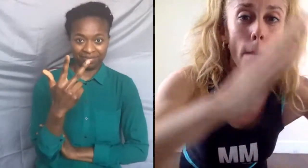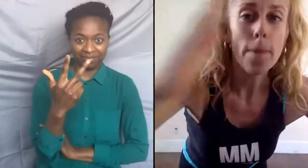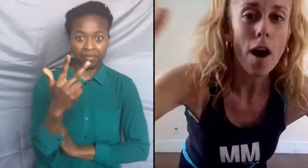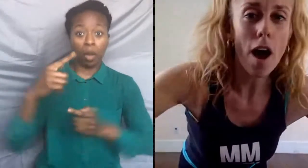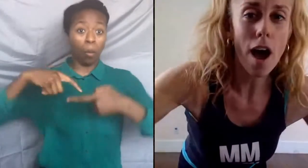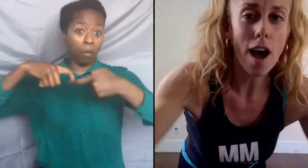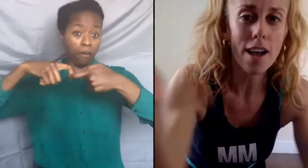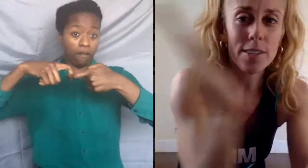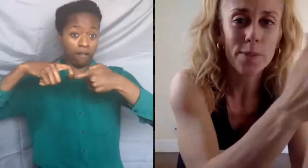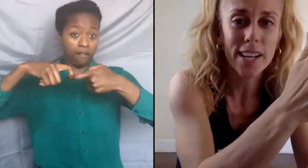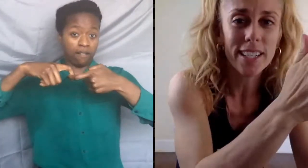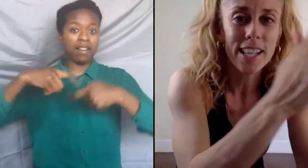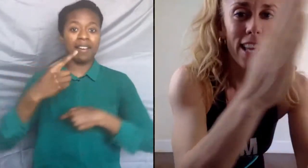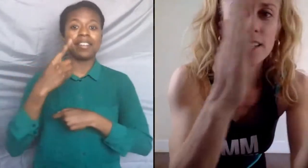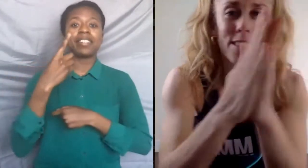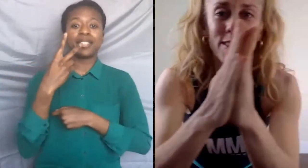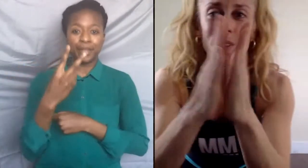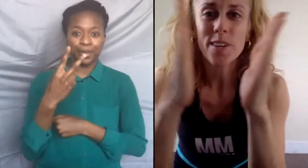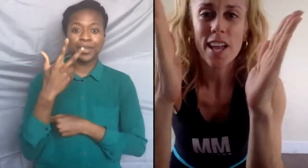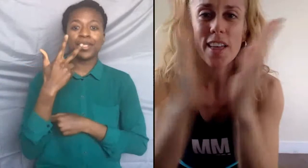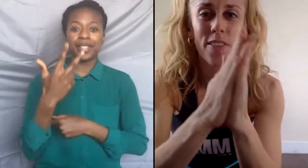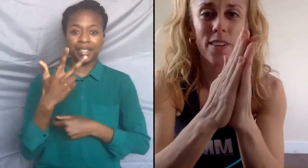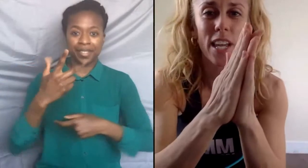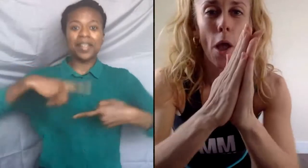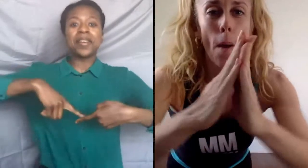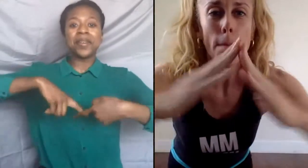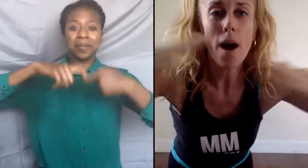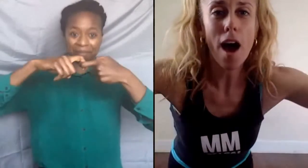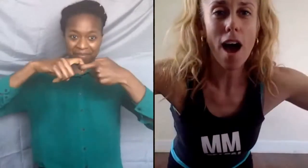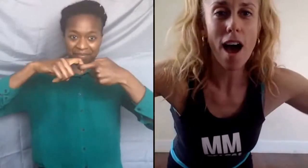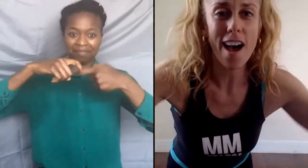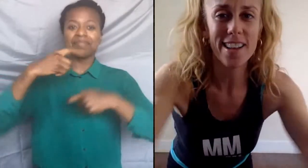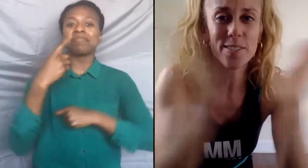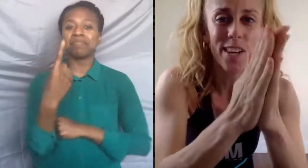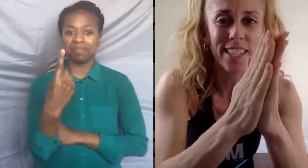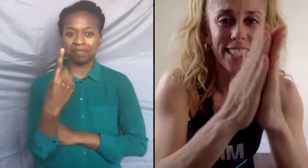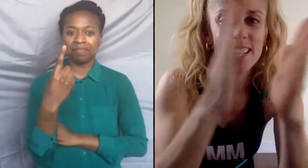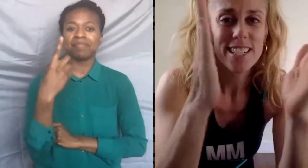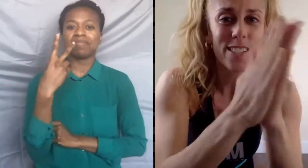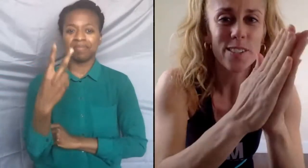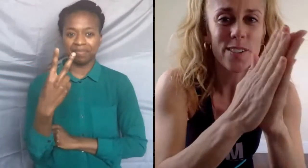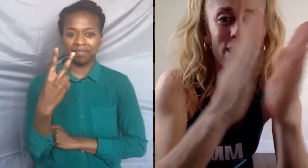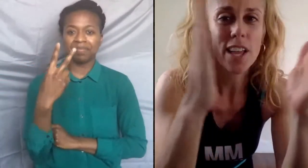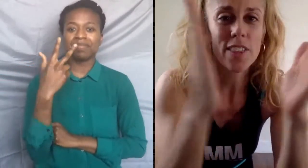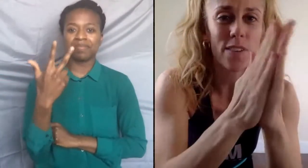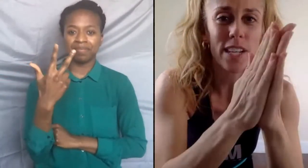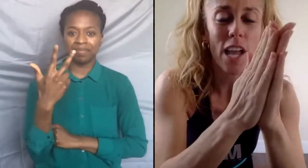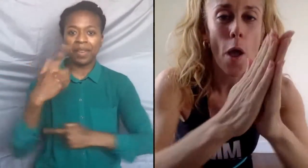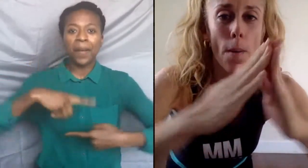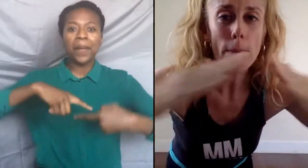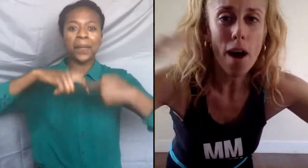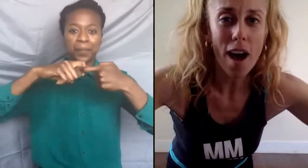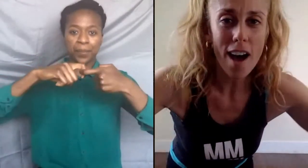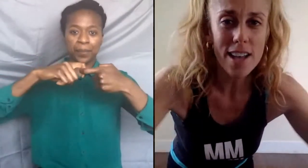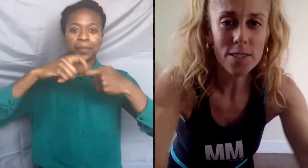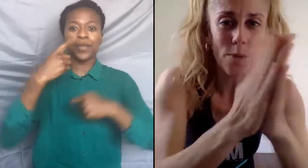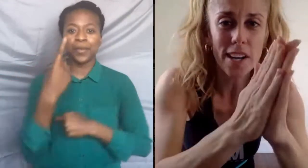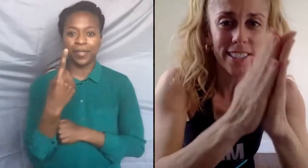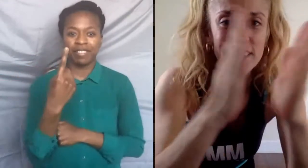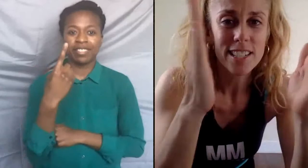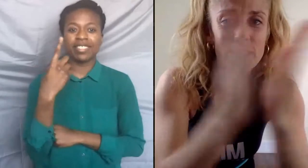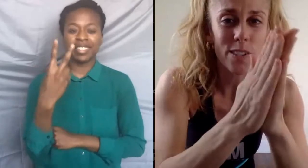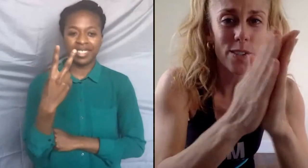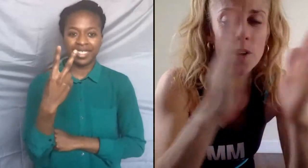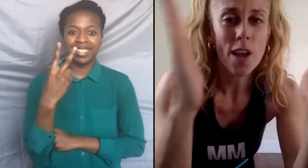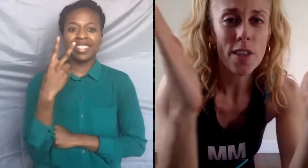3, pause. 1, 2, 3, pause. 1, 2, 3, pause.